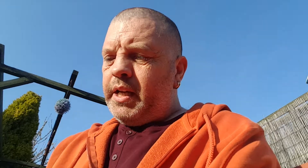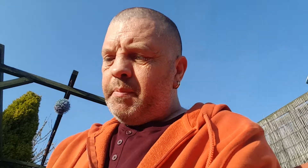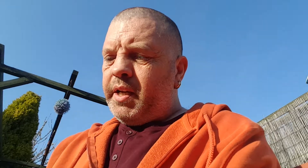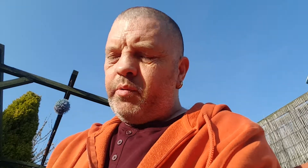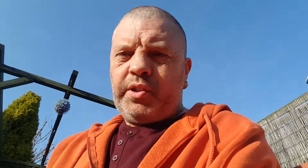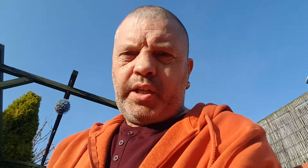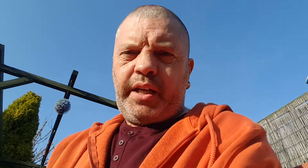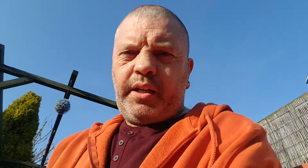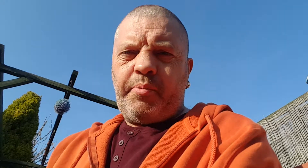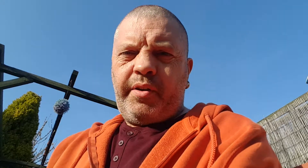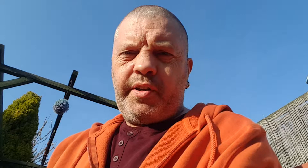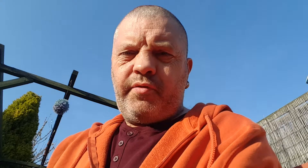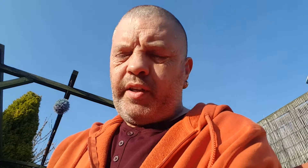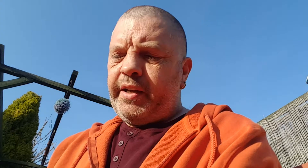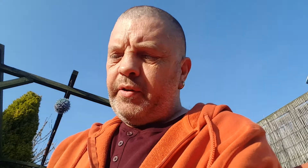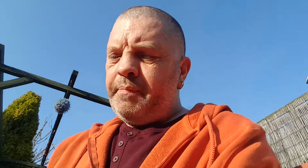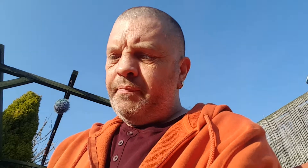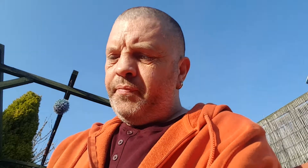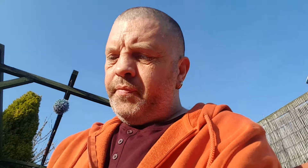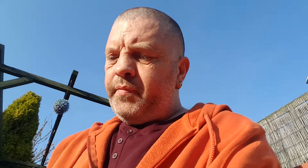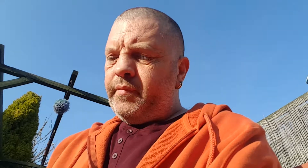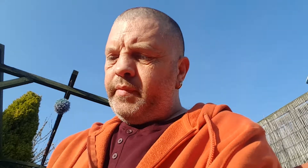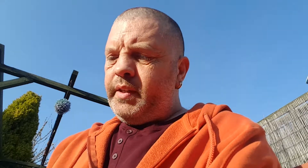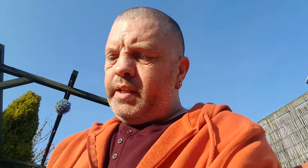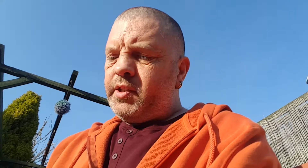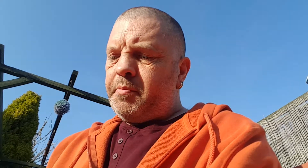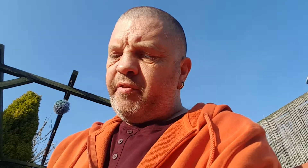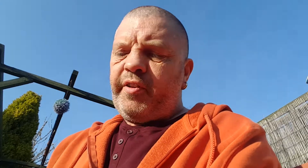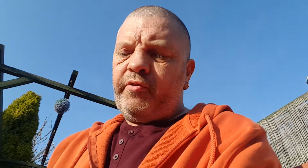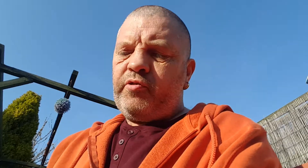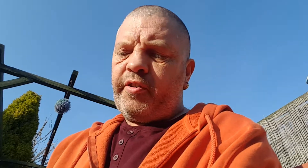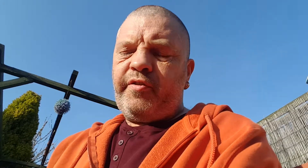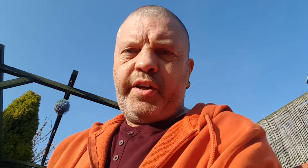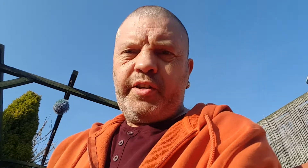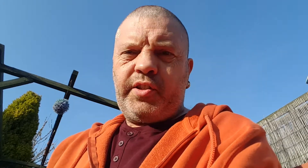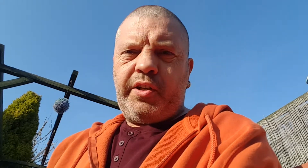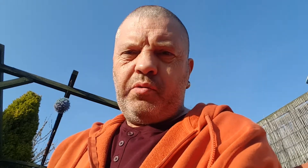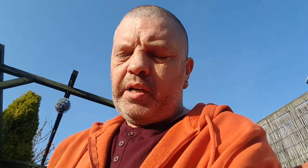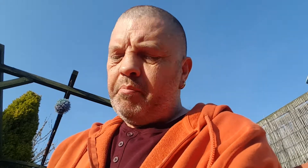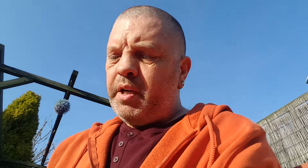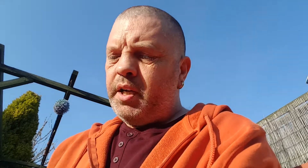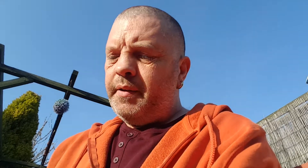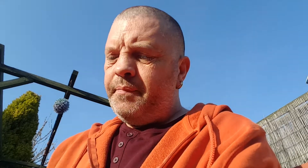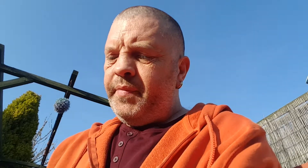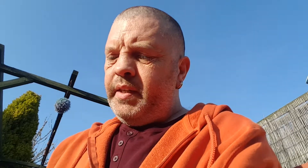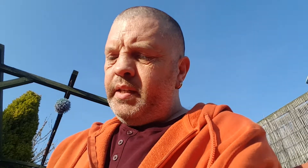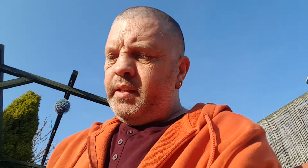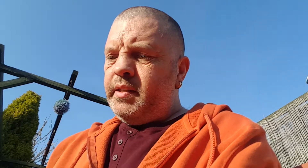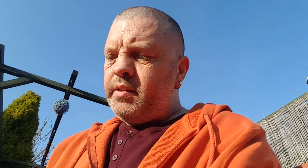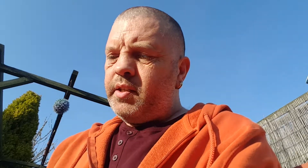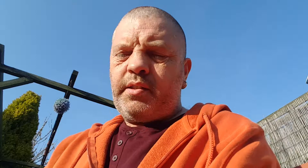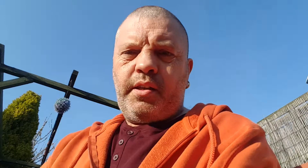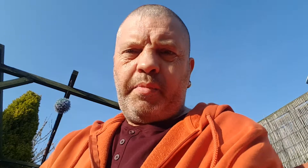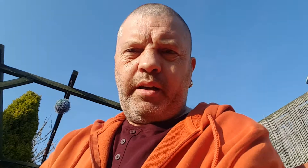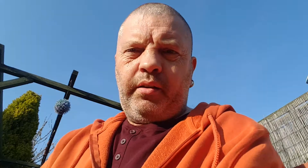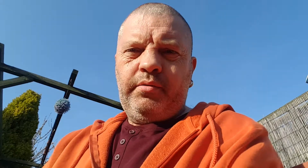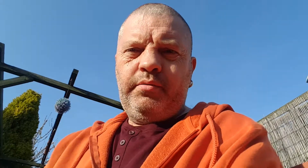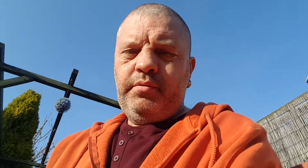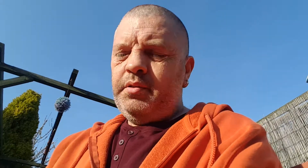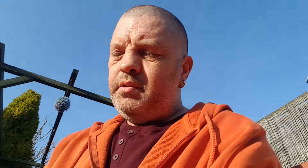I was saying in a previous video, it's going to be fun trying to find a single humbucker that sits in the middle to